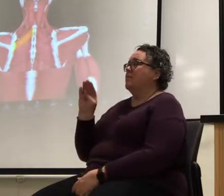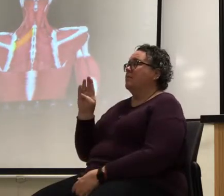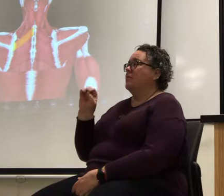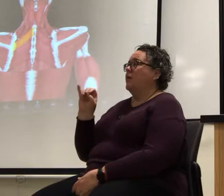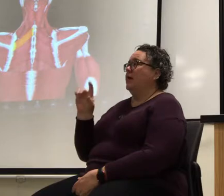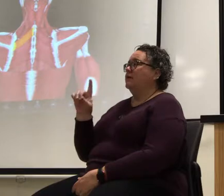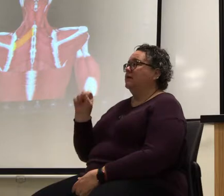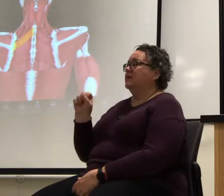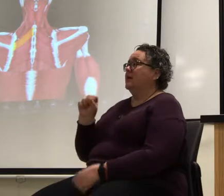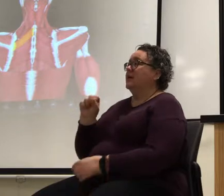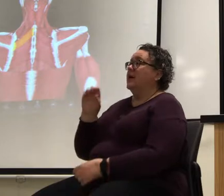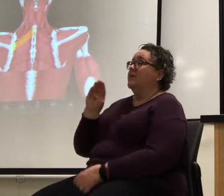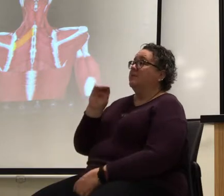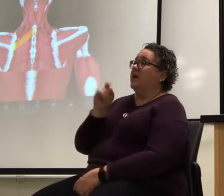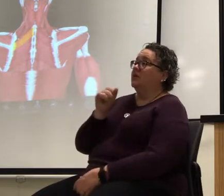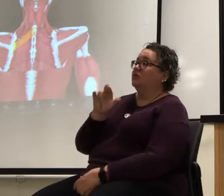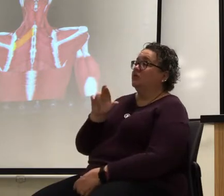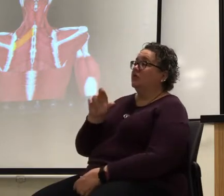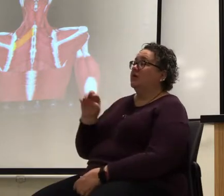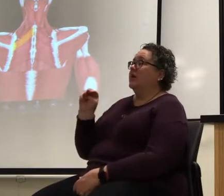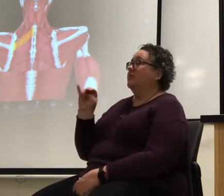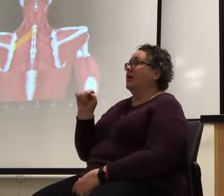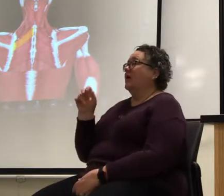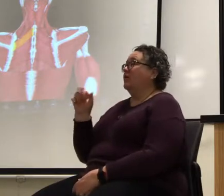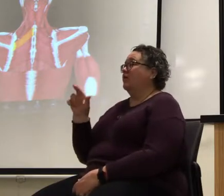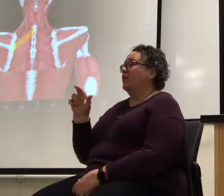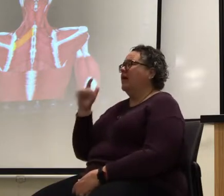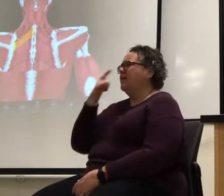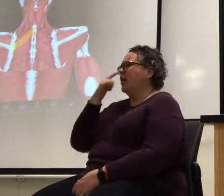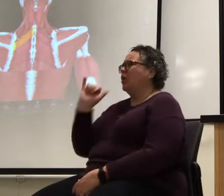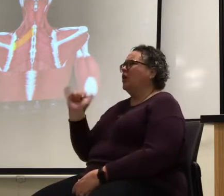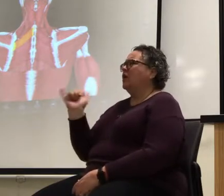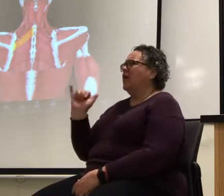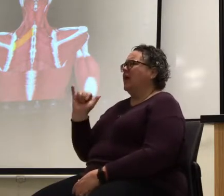sides. They look like the sergeant stripes.